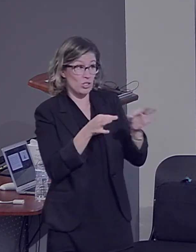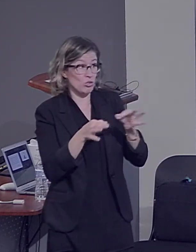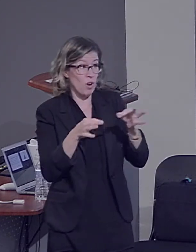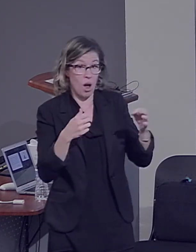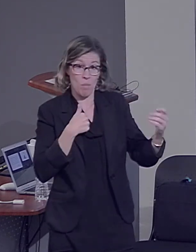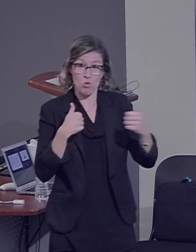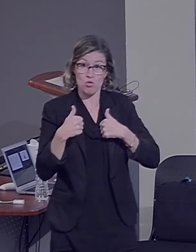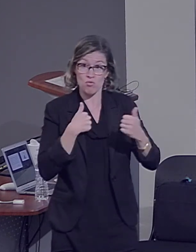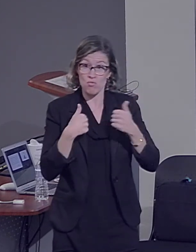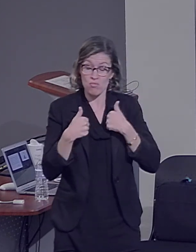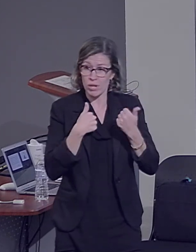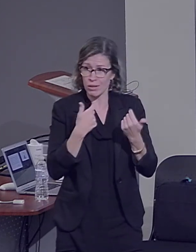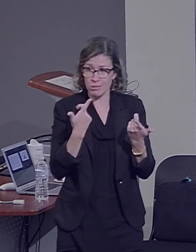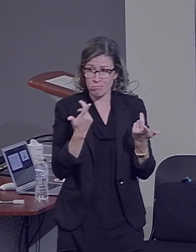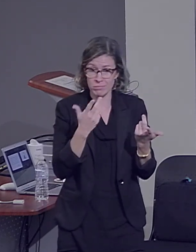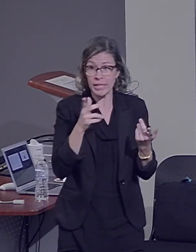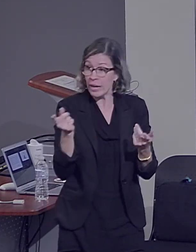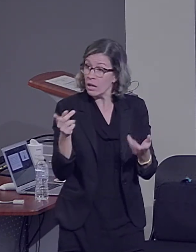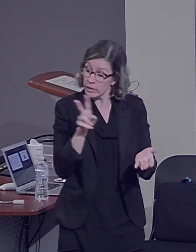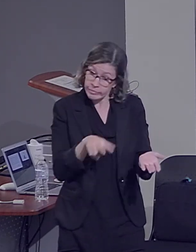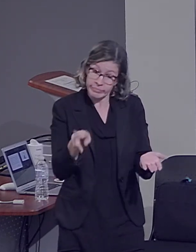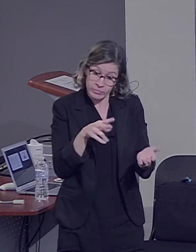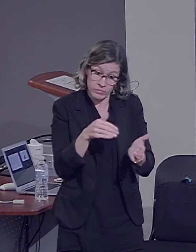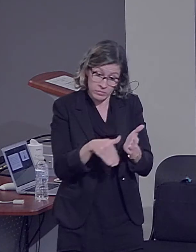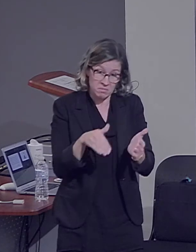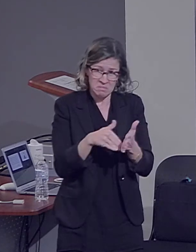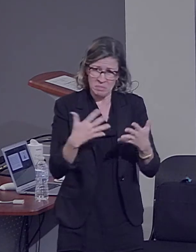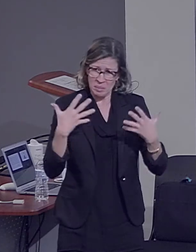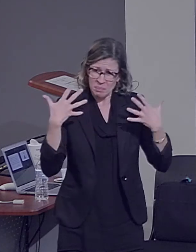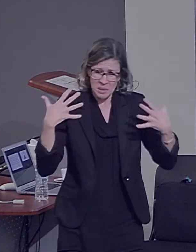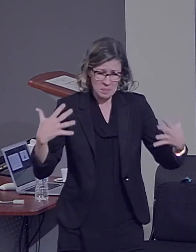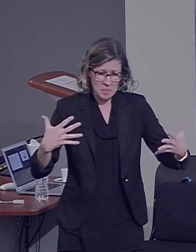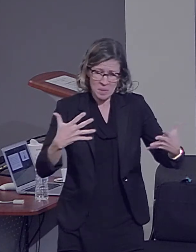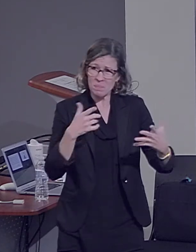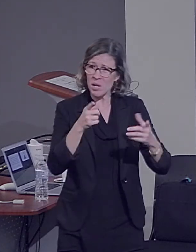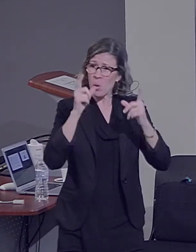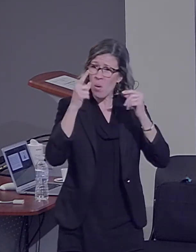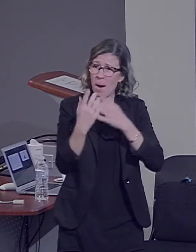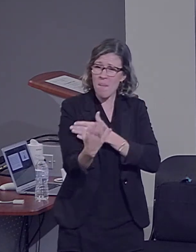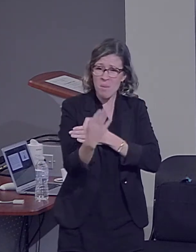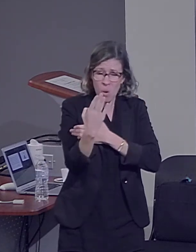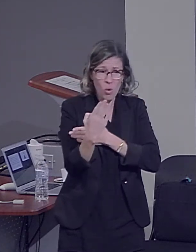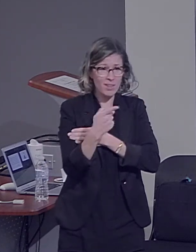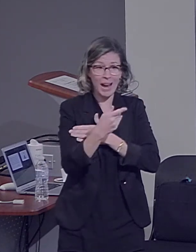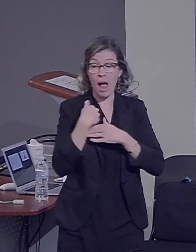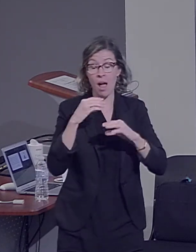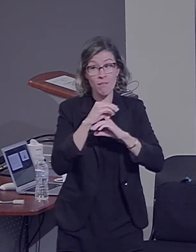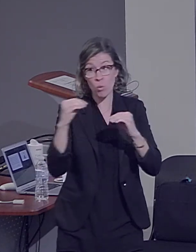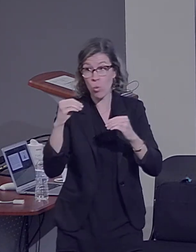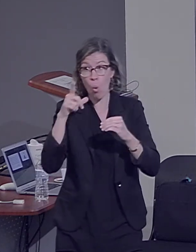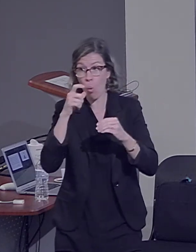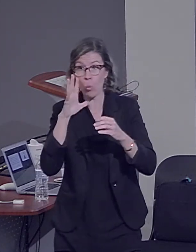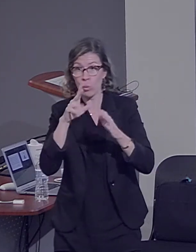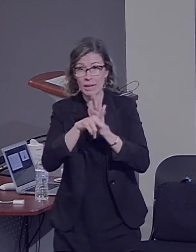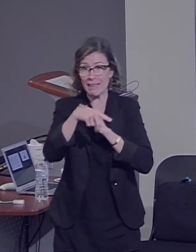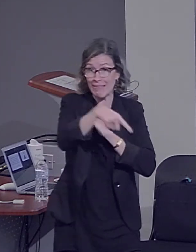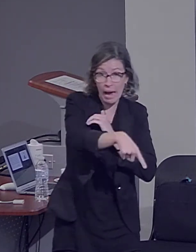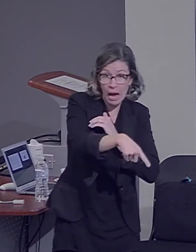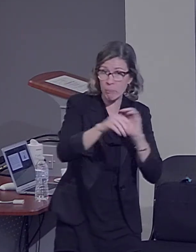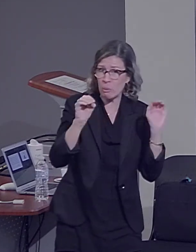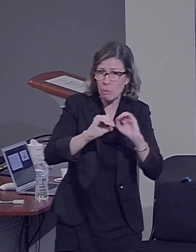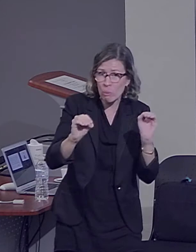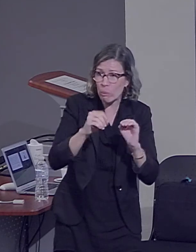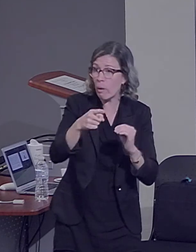gorilla wake up in the morning, they have big animals, they have no enemies, plenty of food, they walk around, eat,